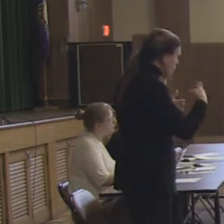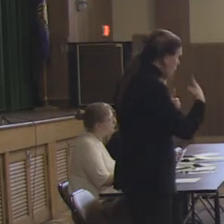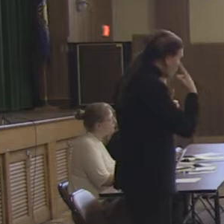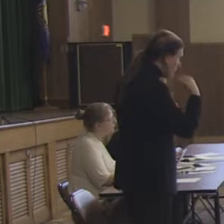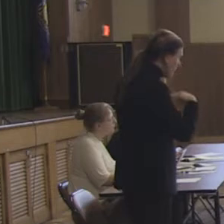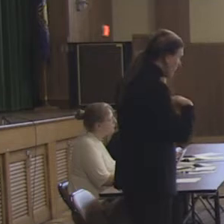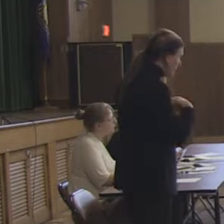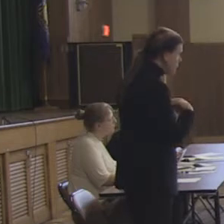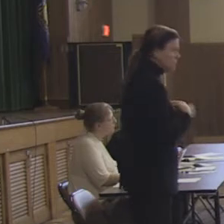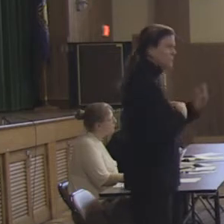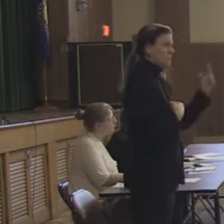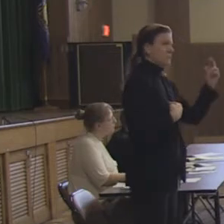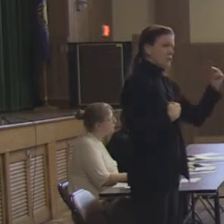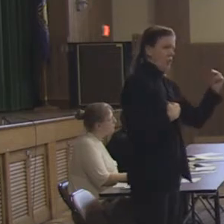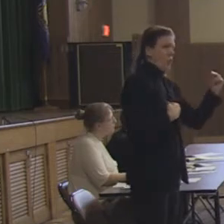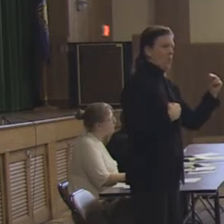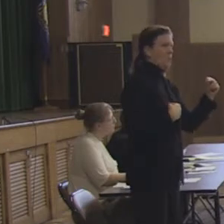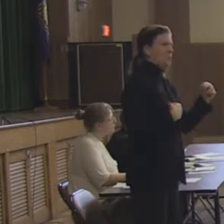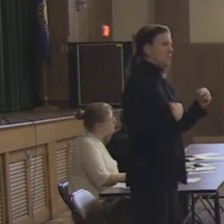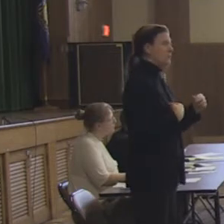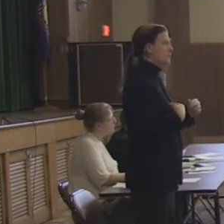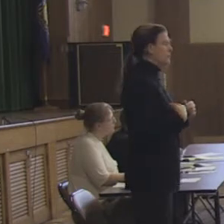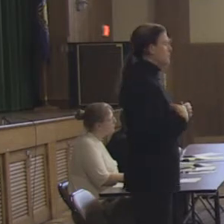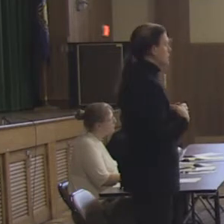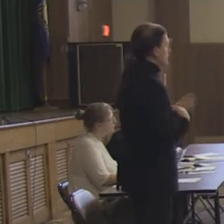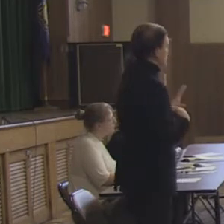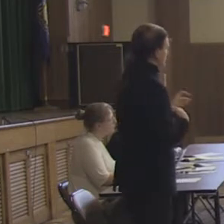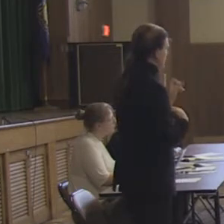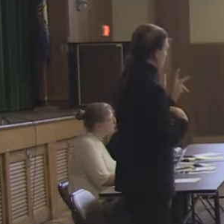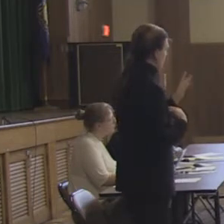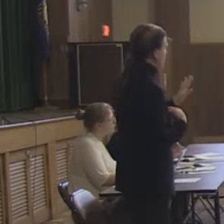to me? There weren't, because I was low income. So I called